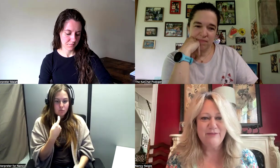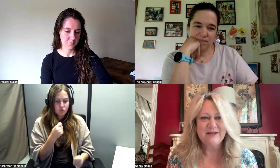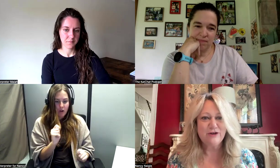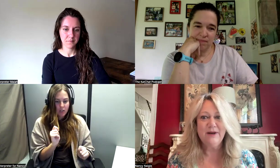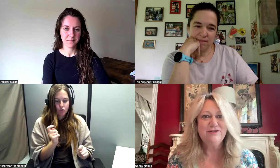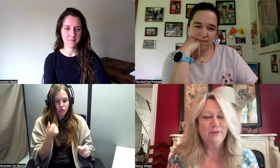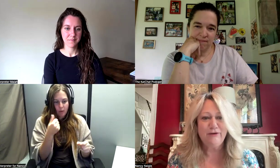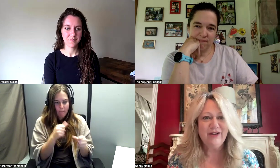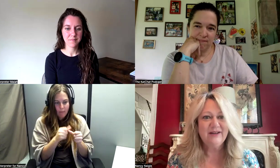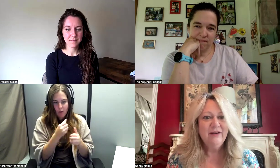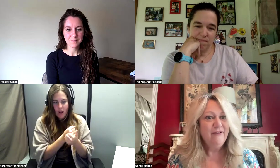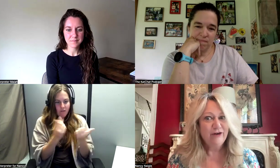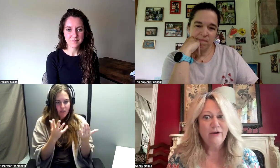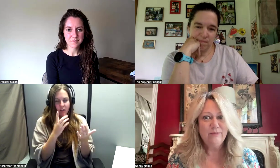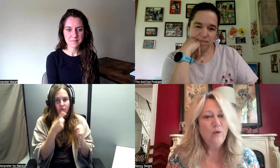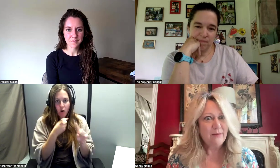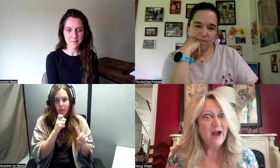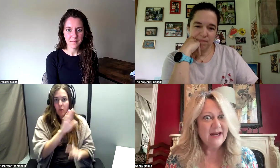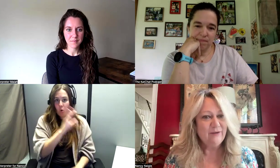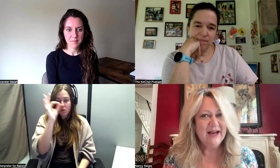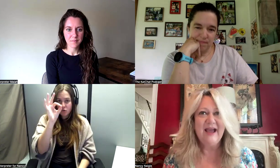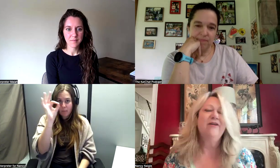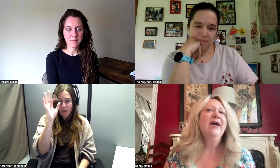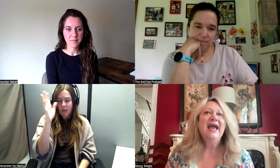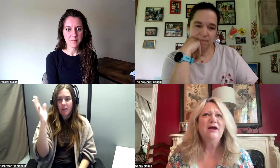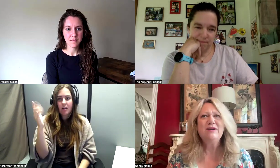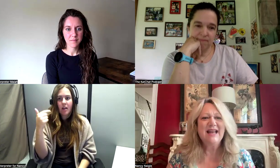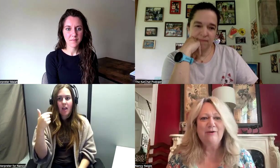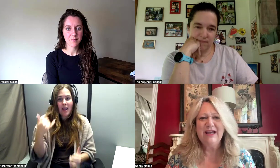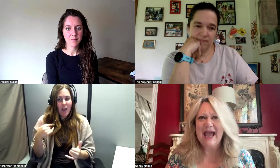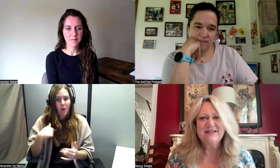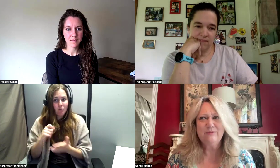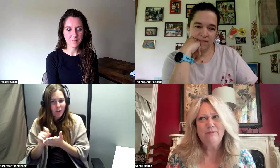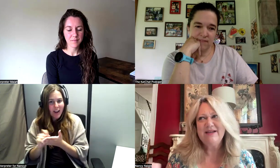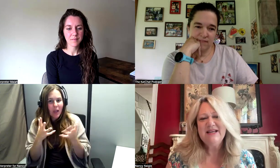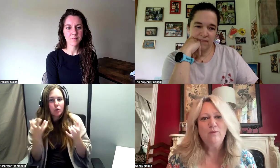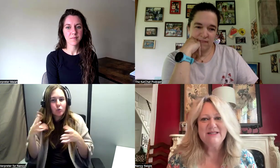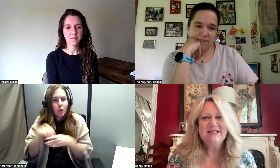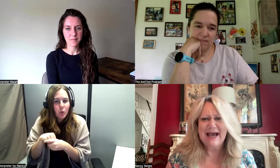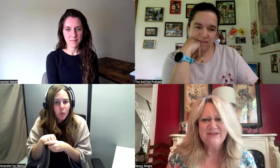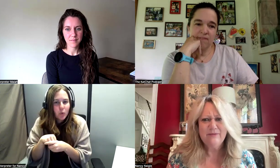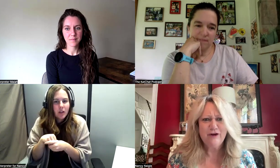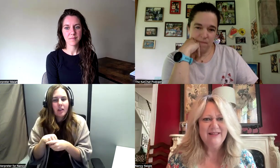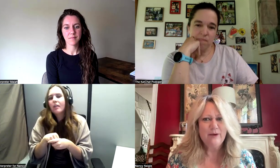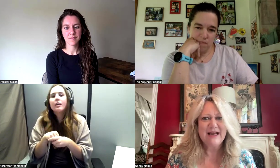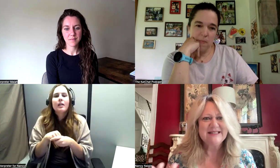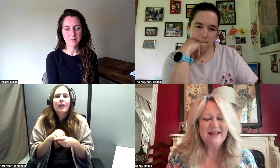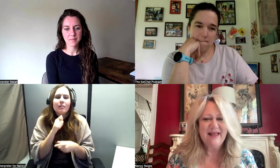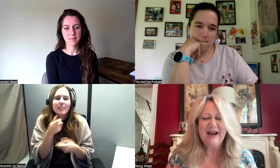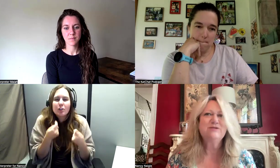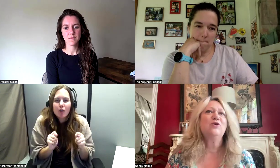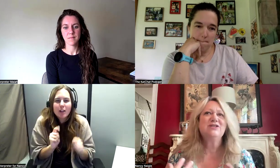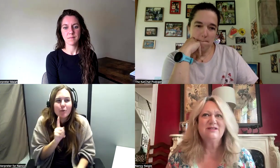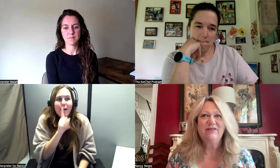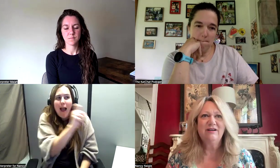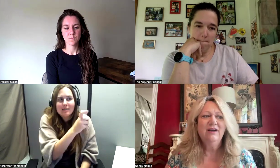remember from that sermon. It was so perfect for what I'm writing right now. And I wasn't really asked, my intent wasn't to ask him for anything when I said